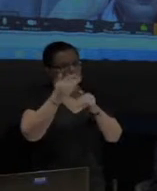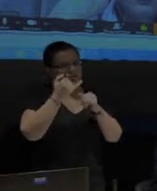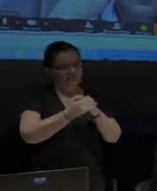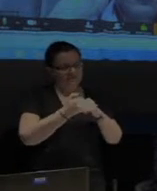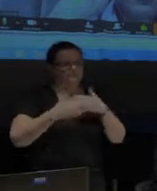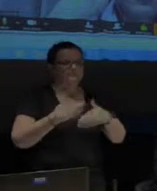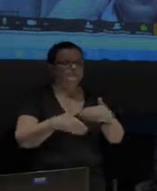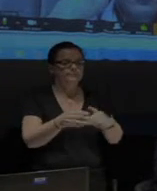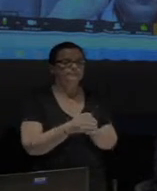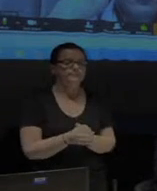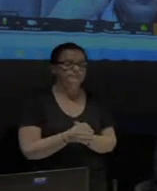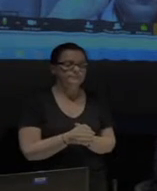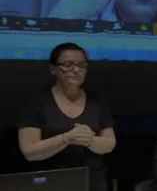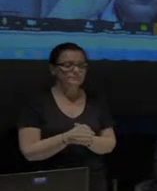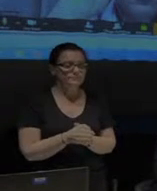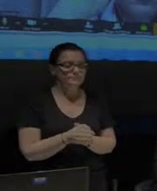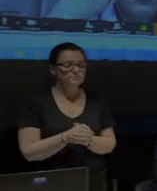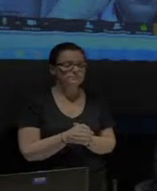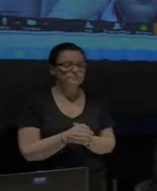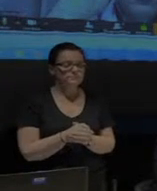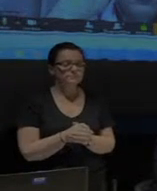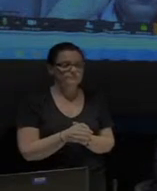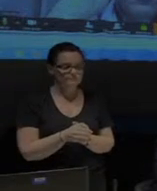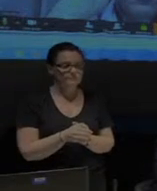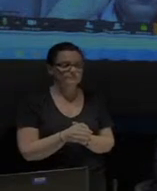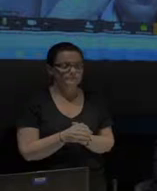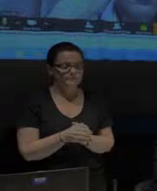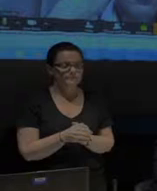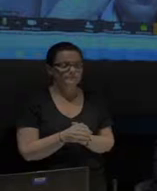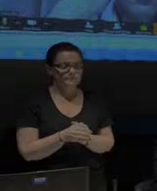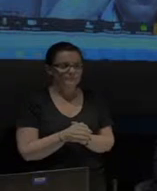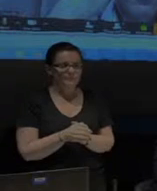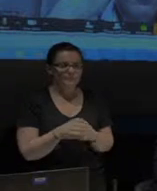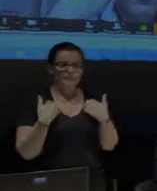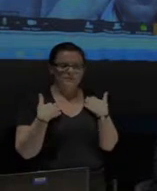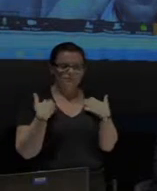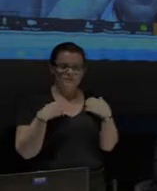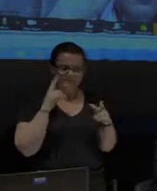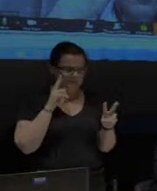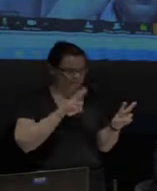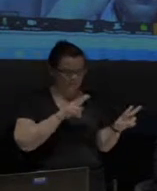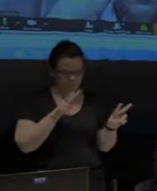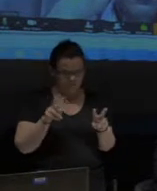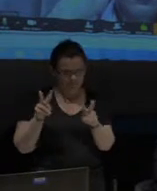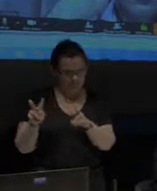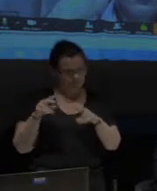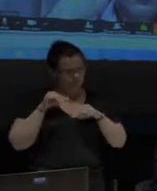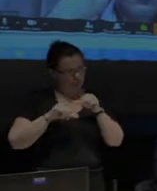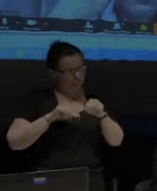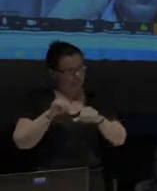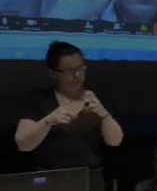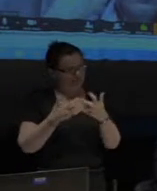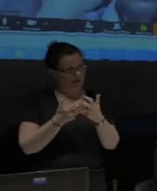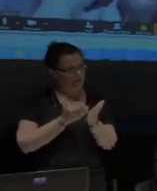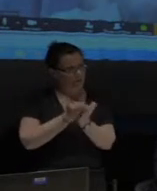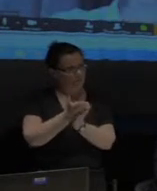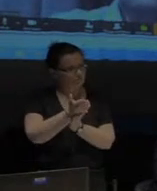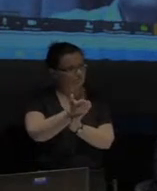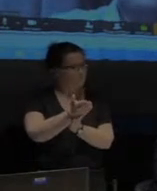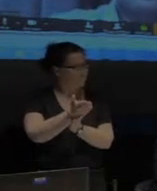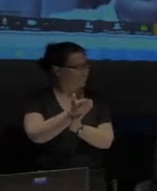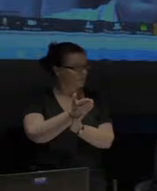It was interesting to just observe the process of working through that. I don't doubt